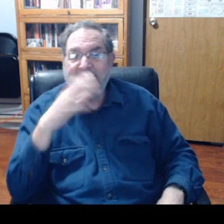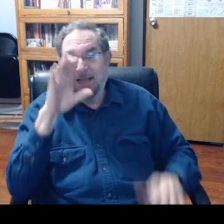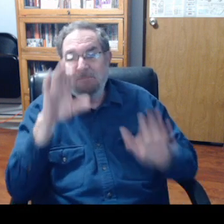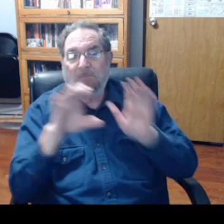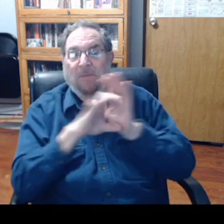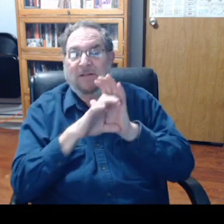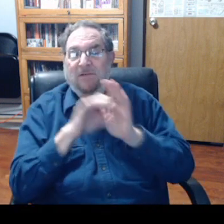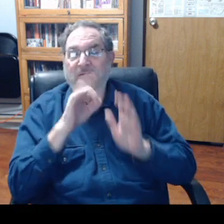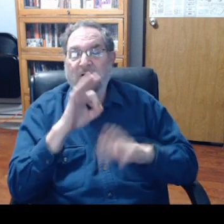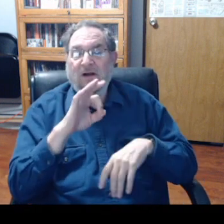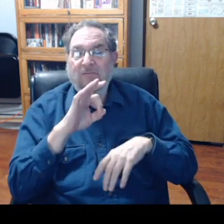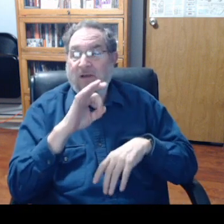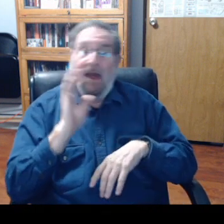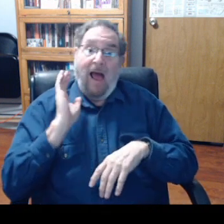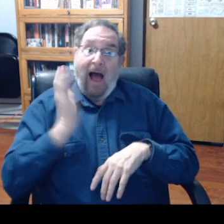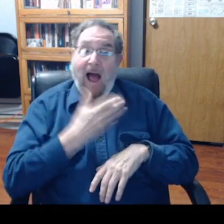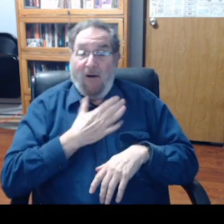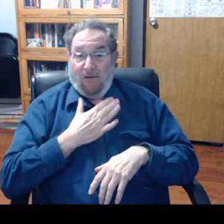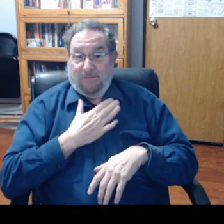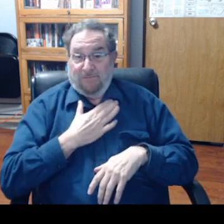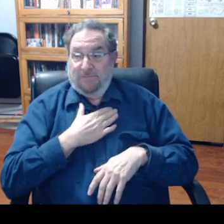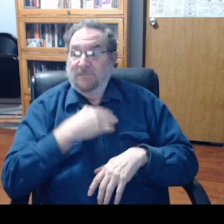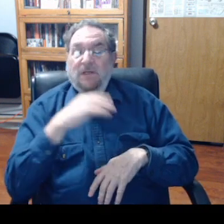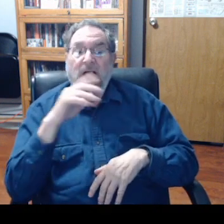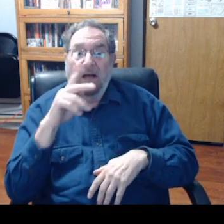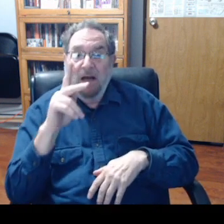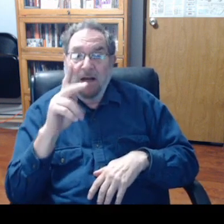This is a picture of our